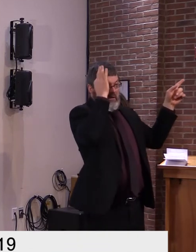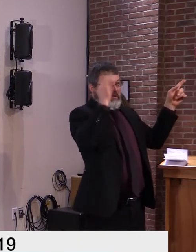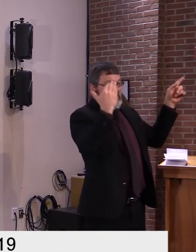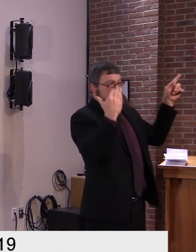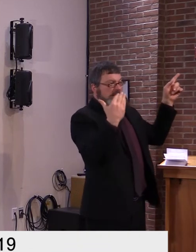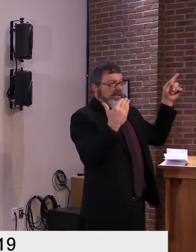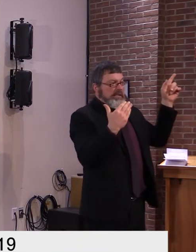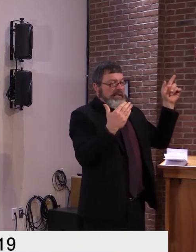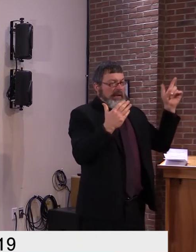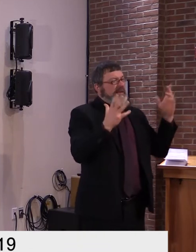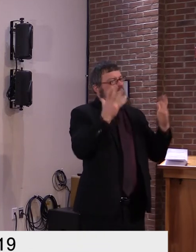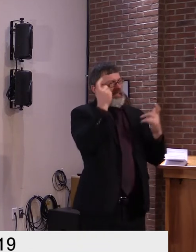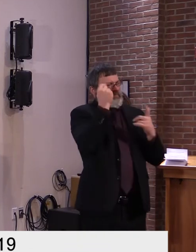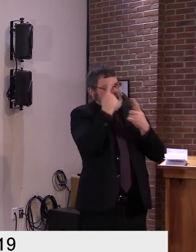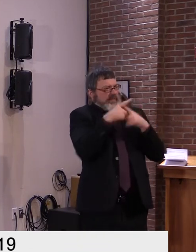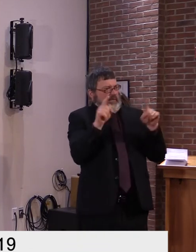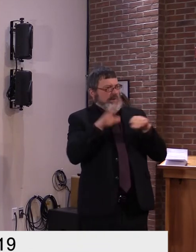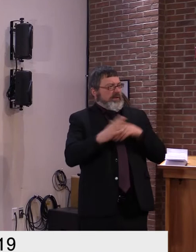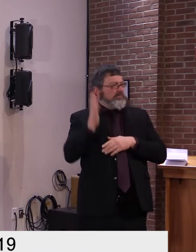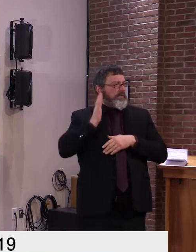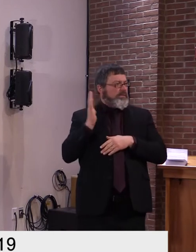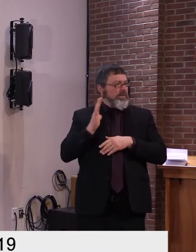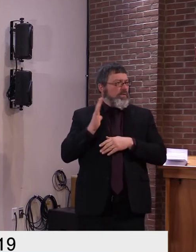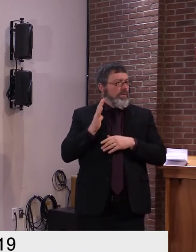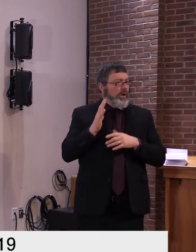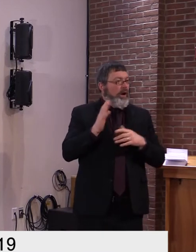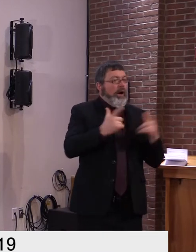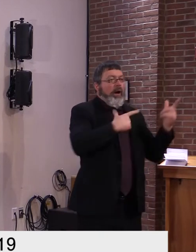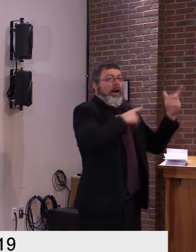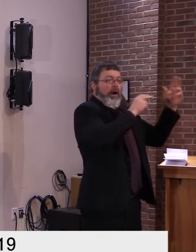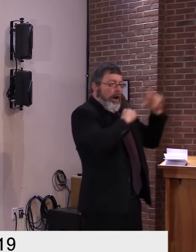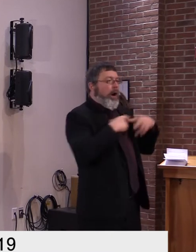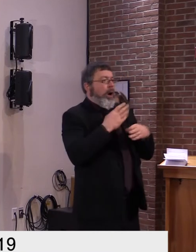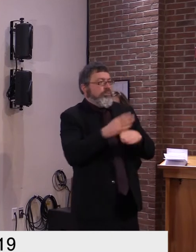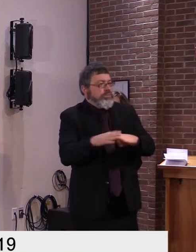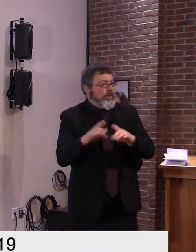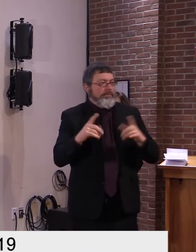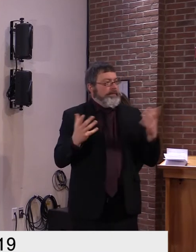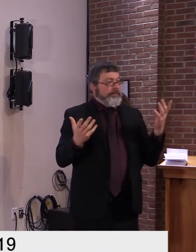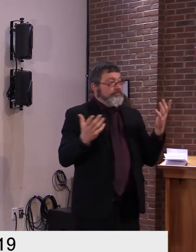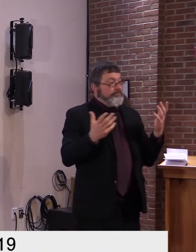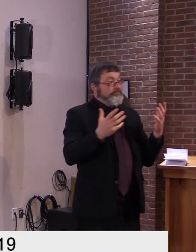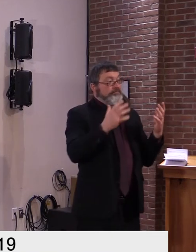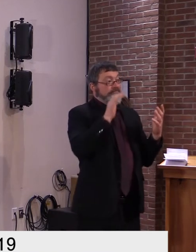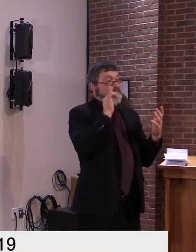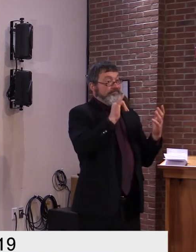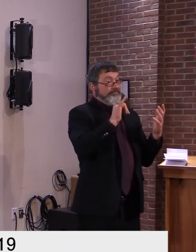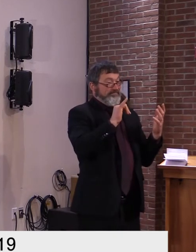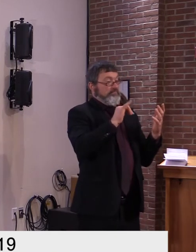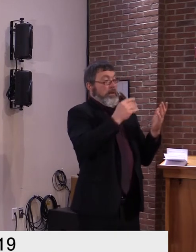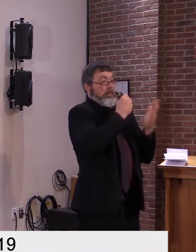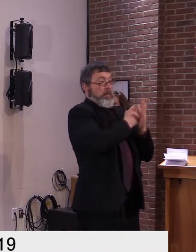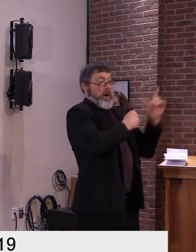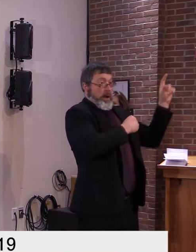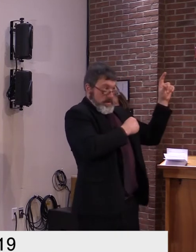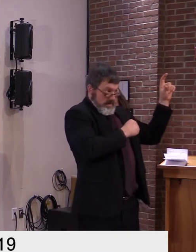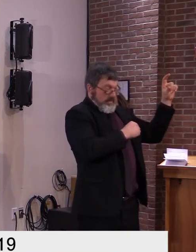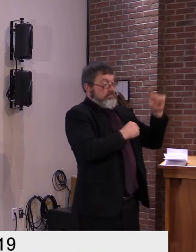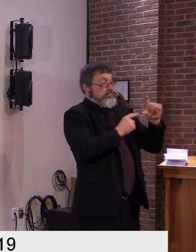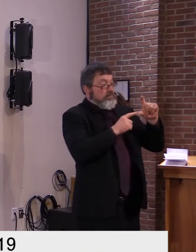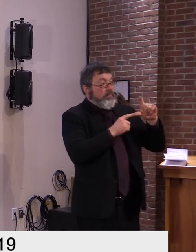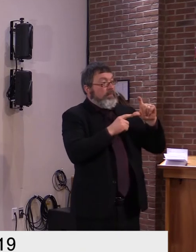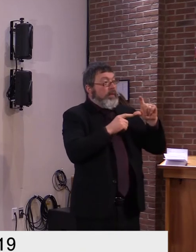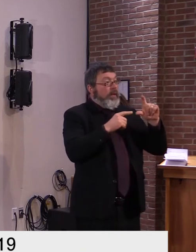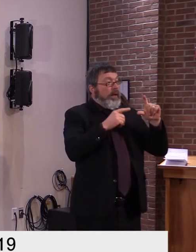previous. And there could be another stimulus coming on the heels of this as well.